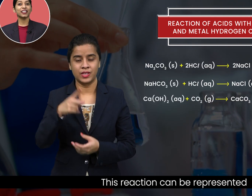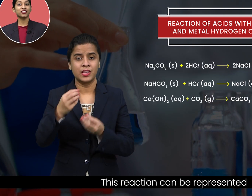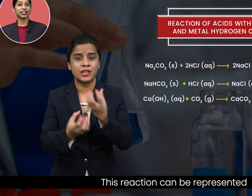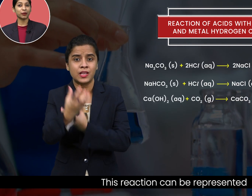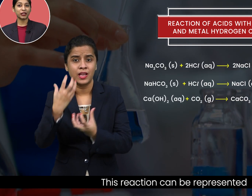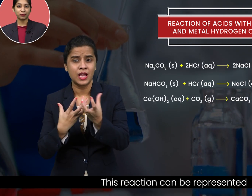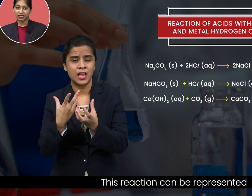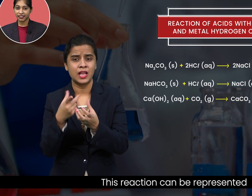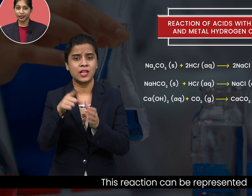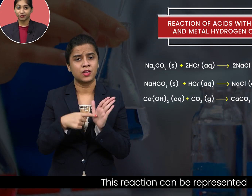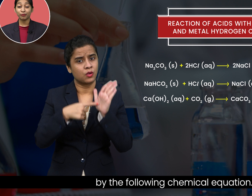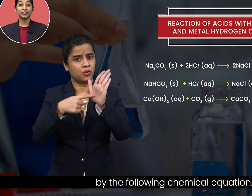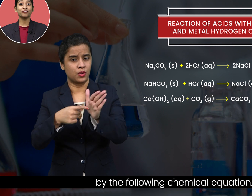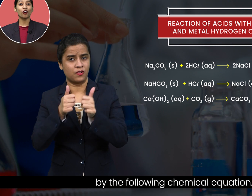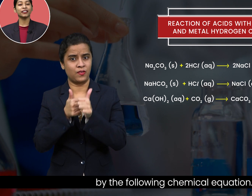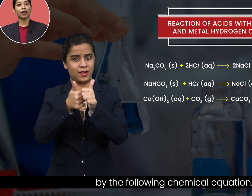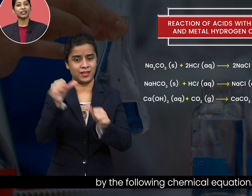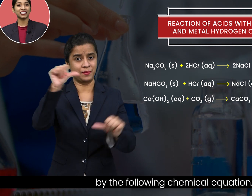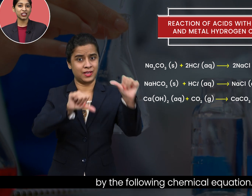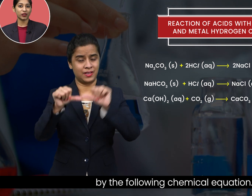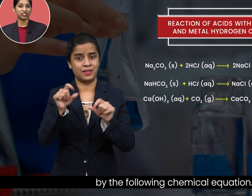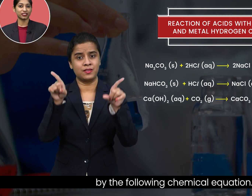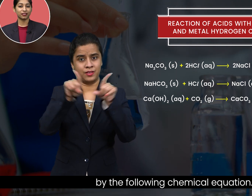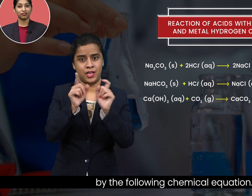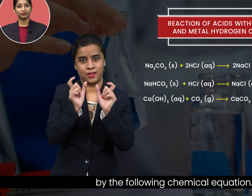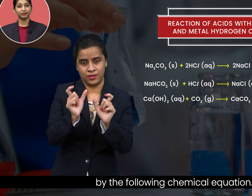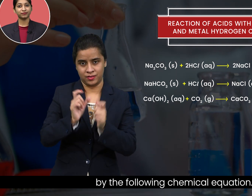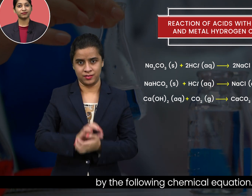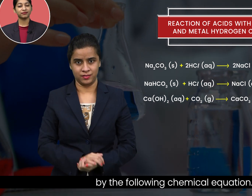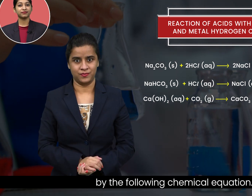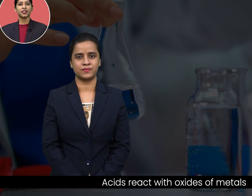This reaction can be represented by the following chemical equation.